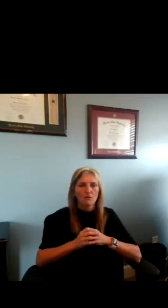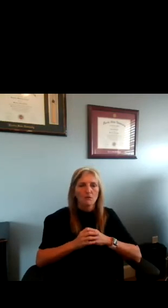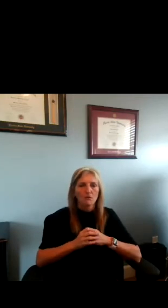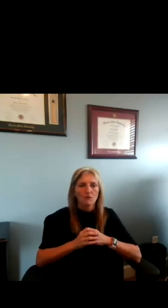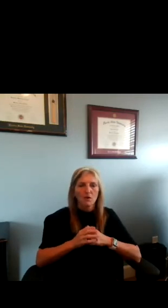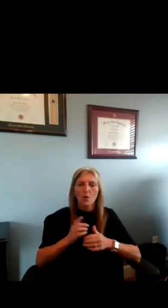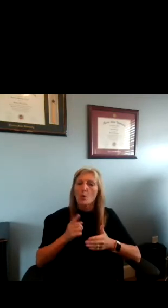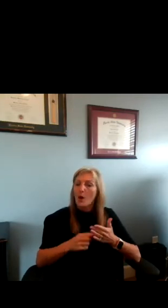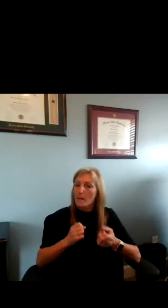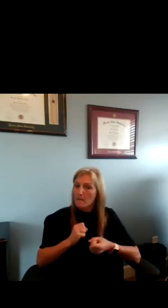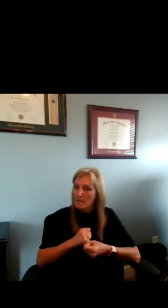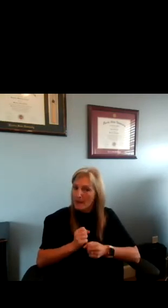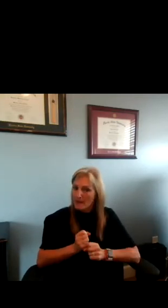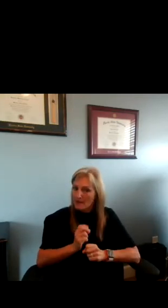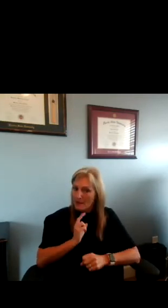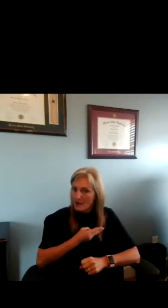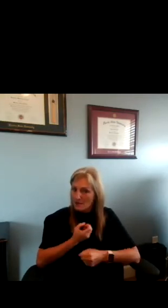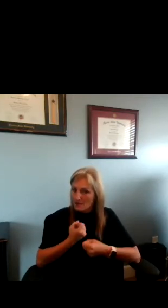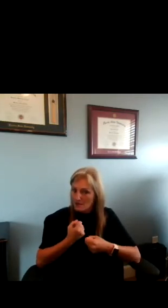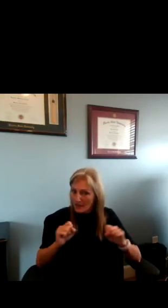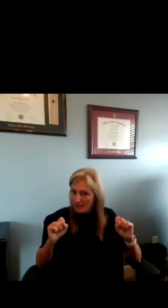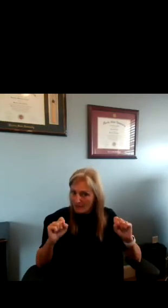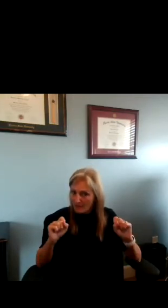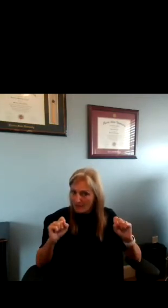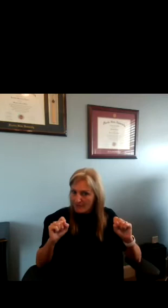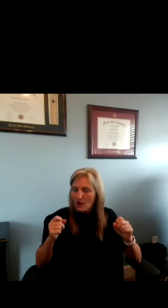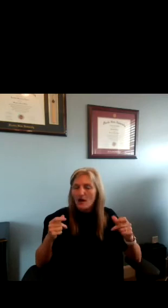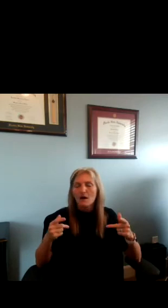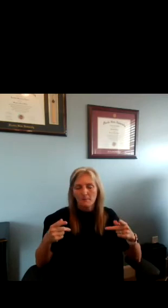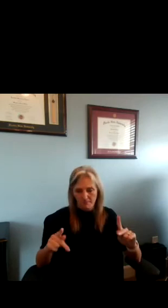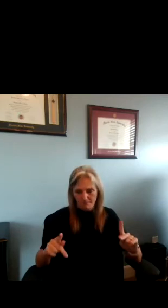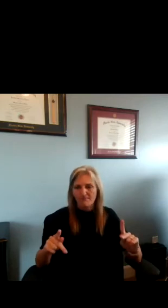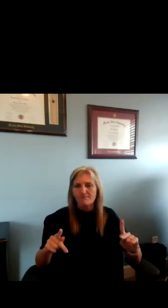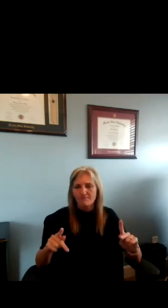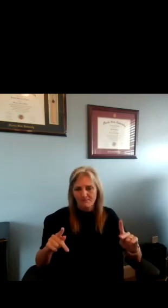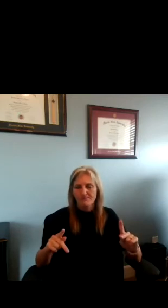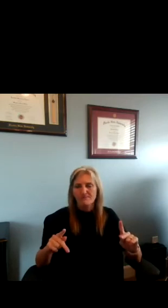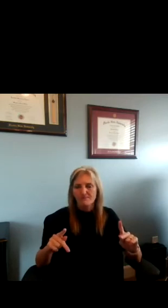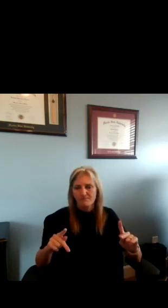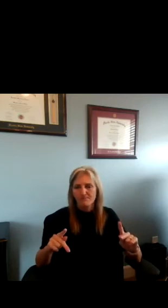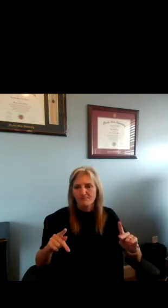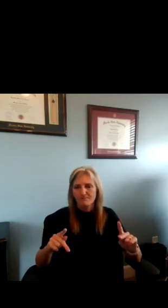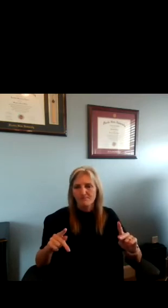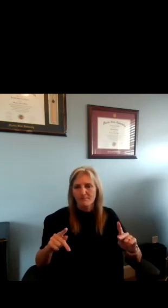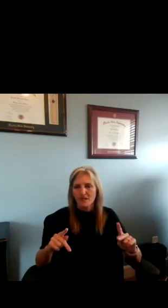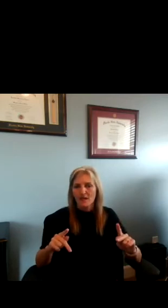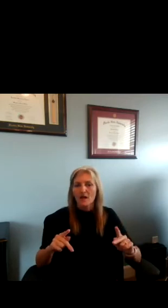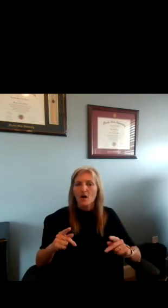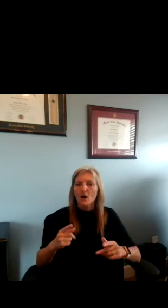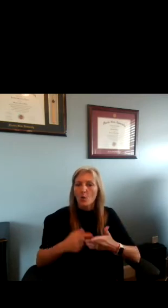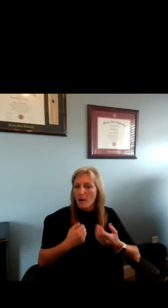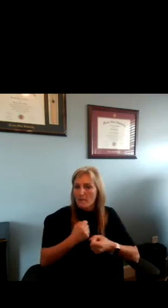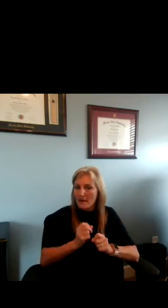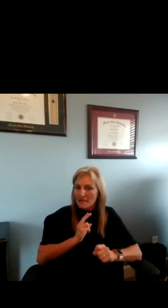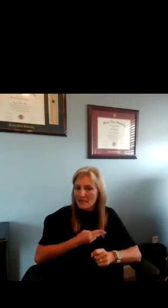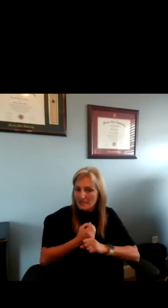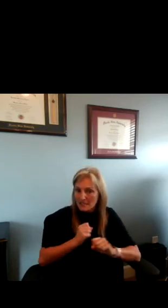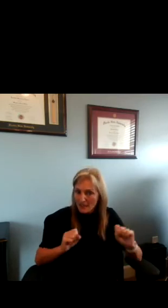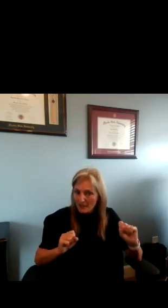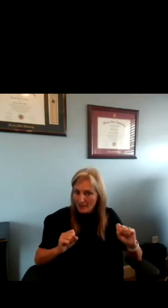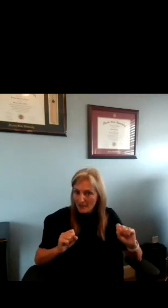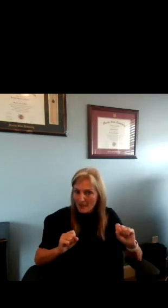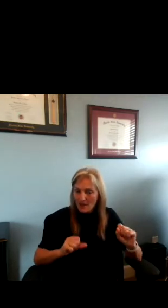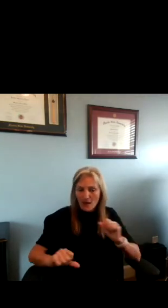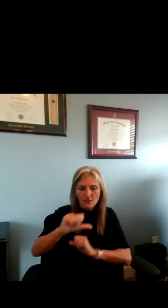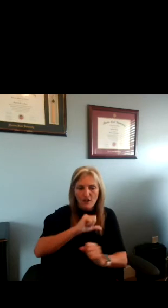What makes us safe? Opportunity. What makes us safe? A society in which each of us can